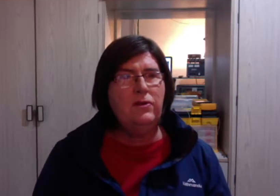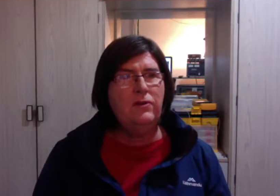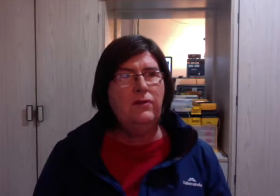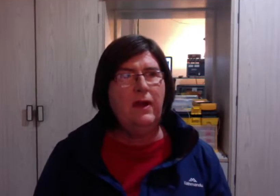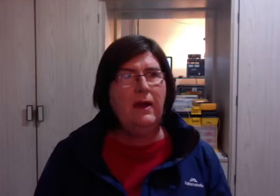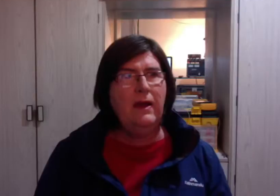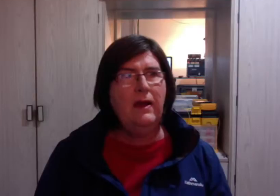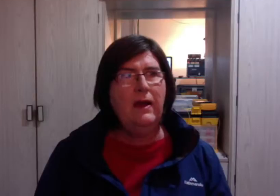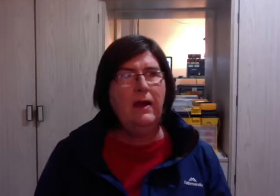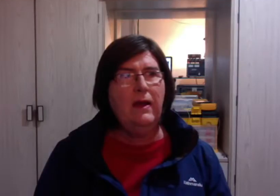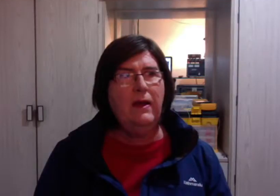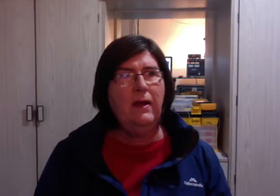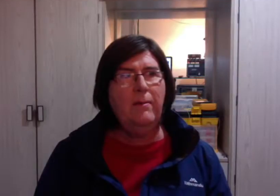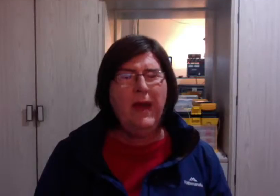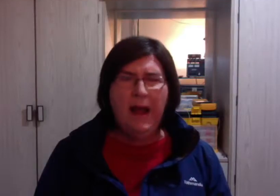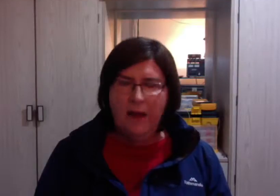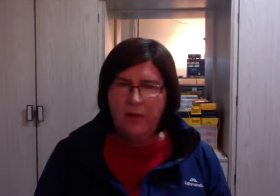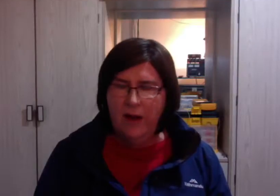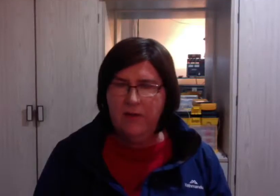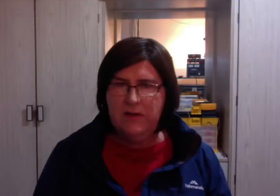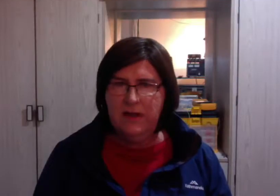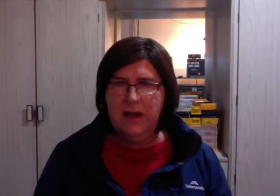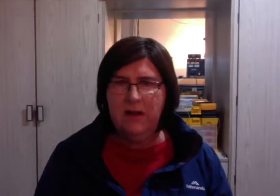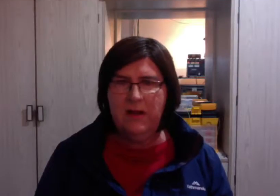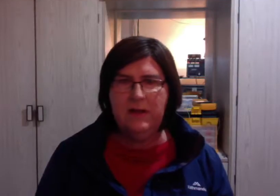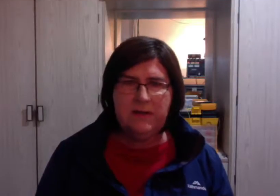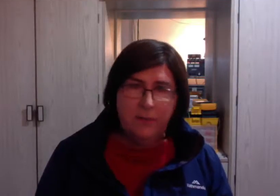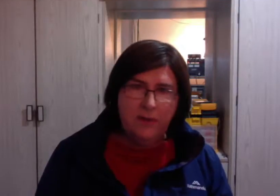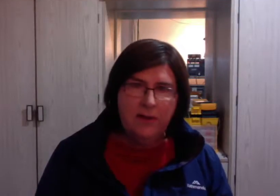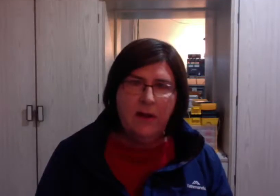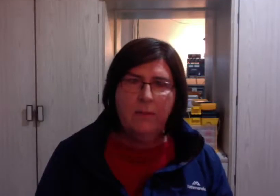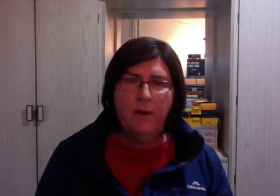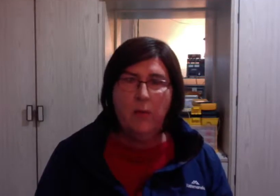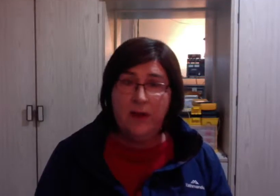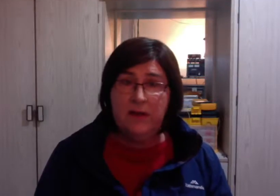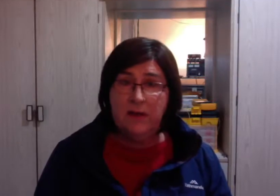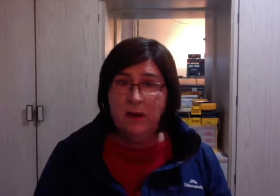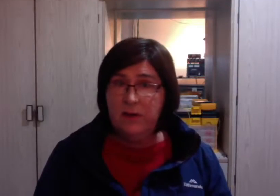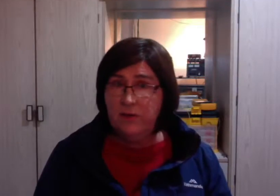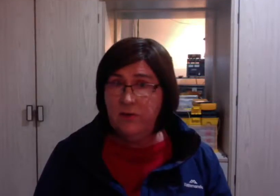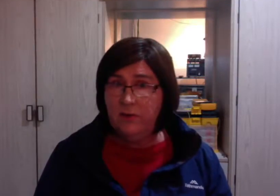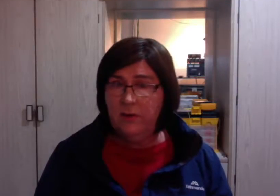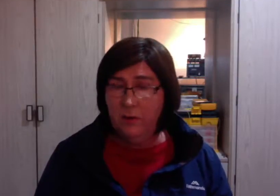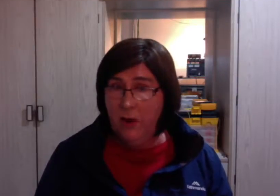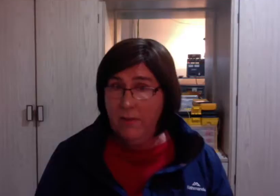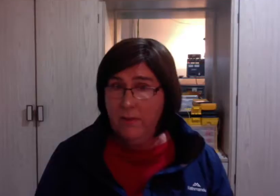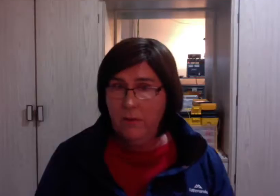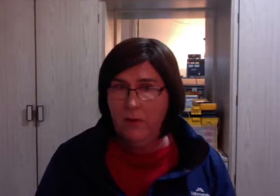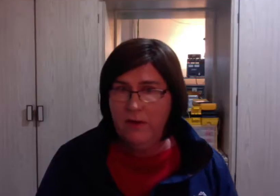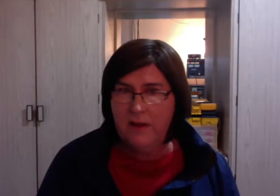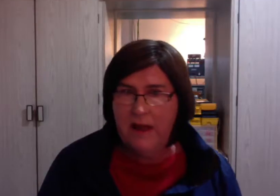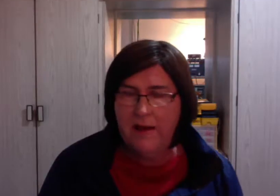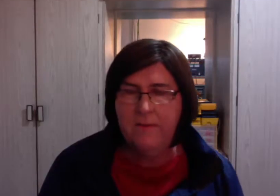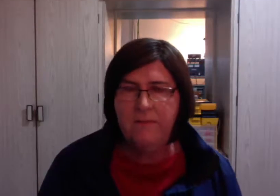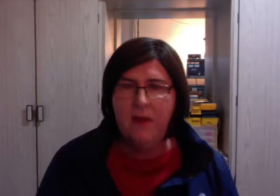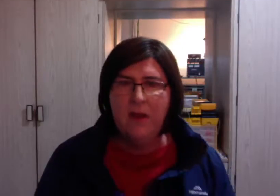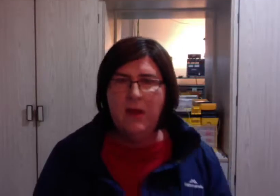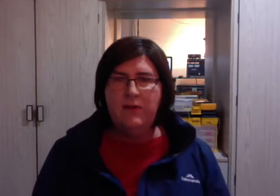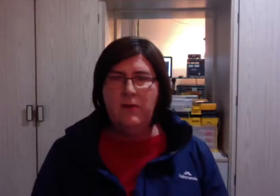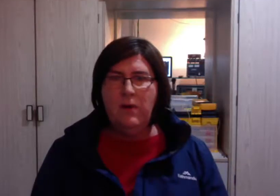use about 100, 110 in a typical year, but 1 year I used quite a bit more than that. So I